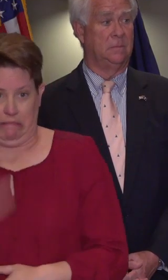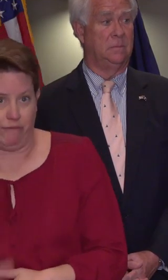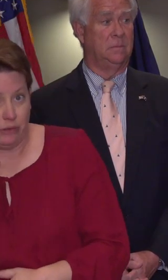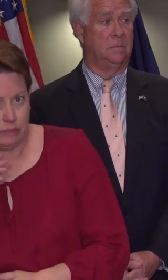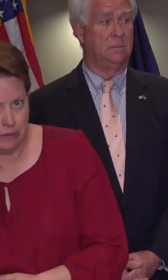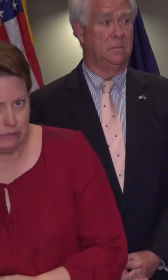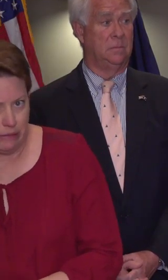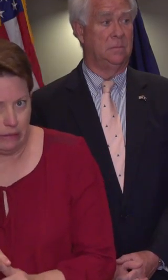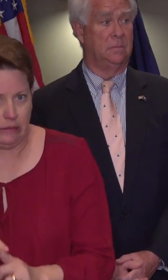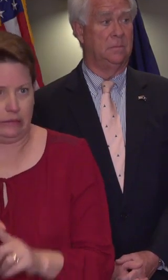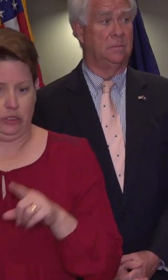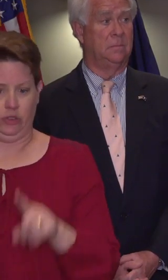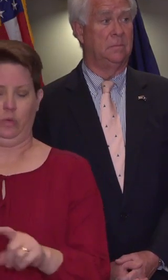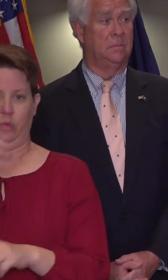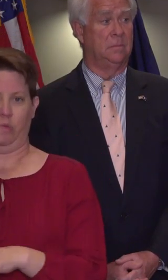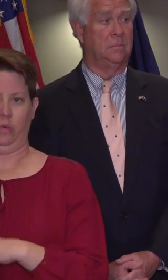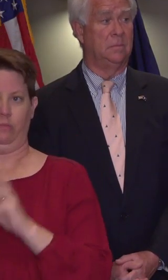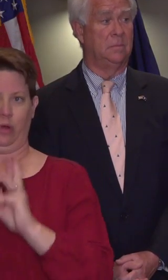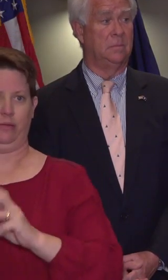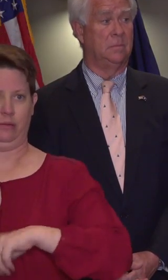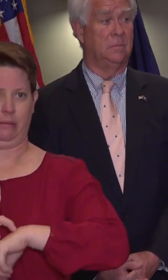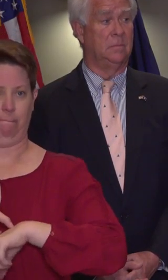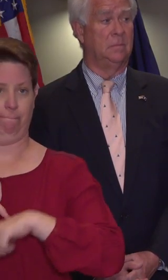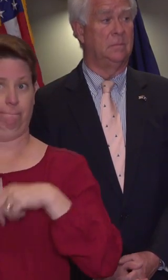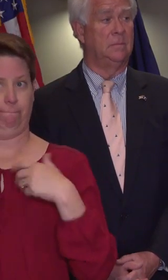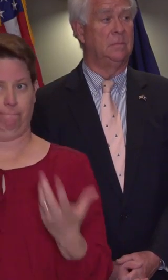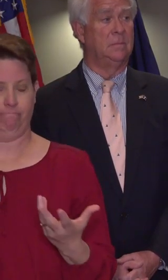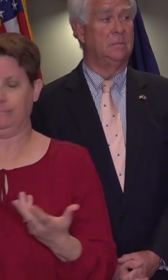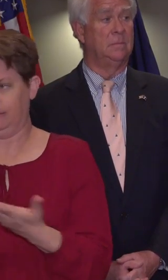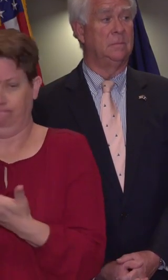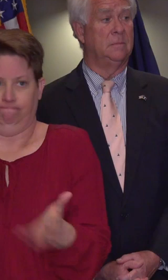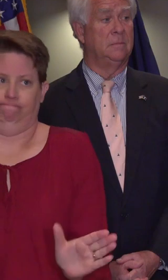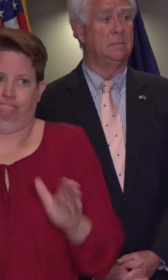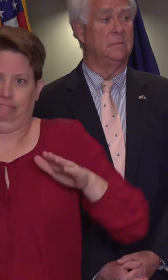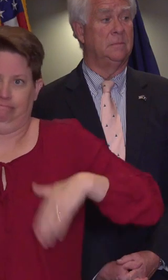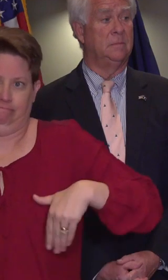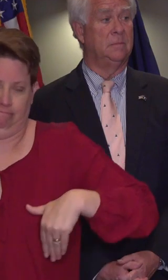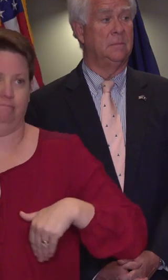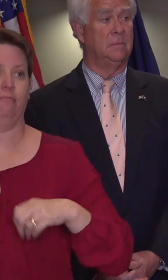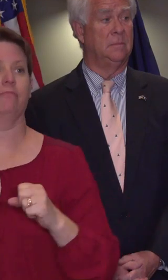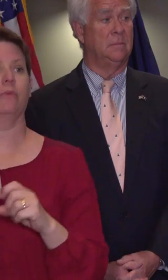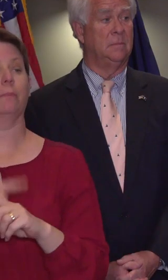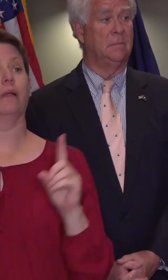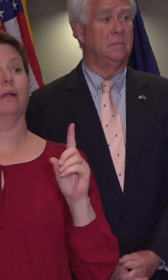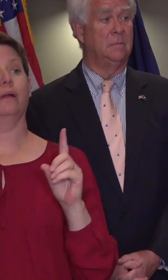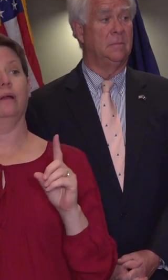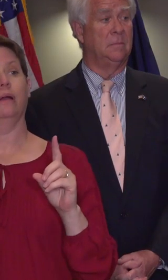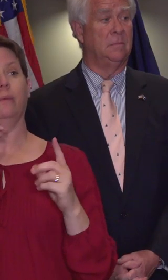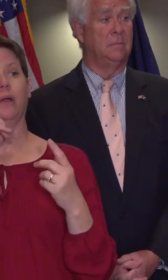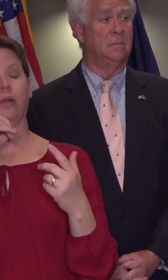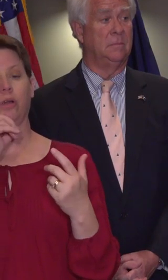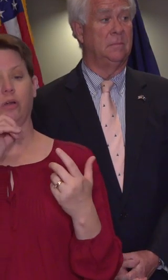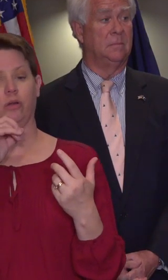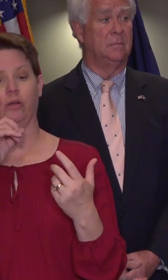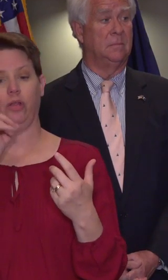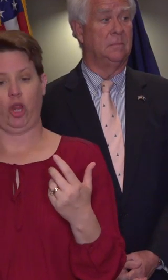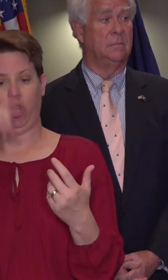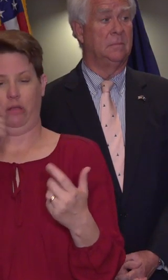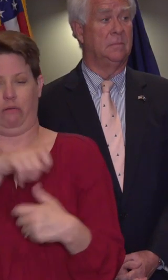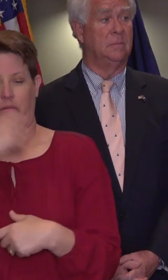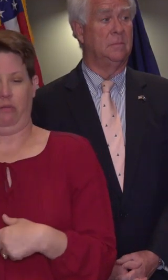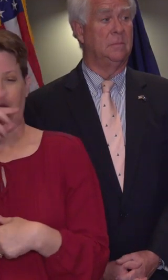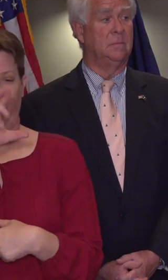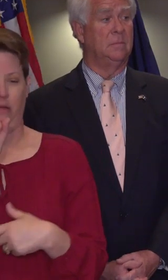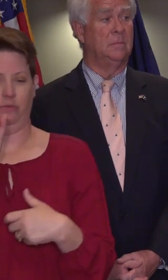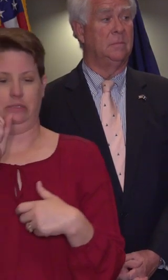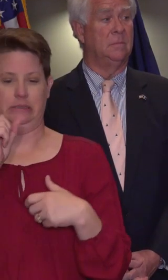this virus in a warm season, that's unknown, but we are looking at other viruses that are genetically similar to